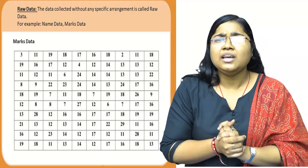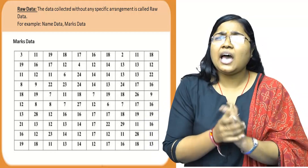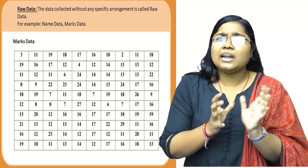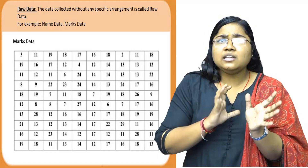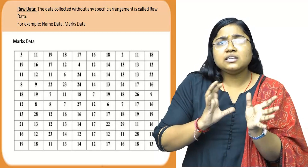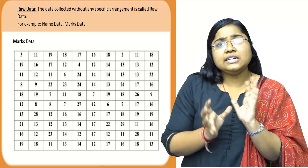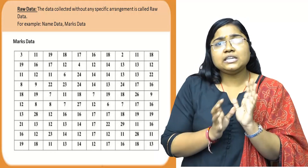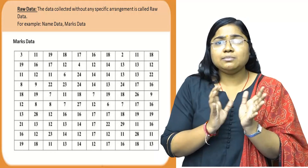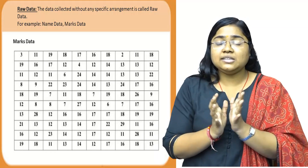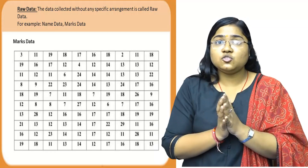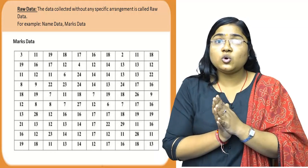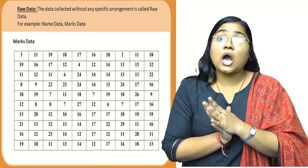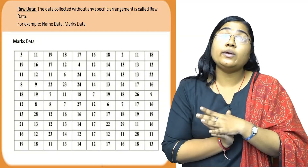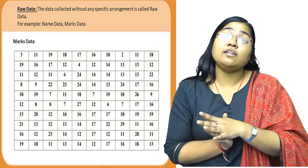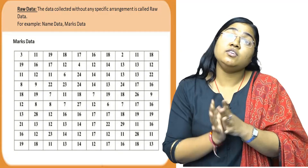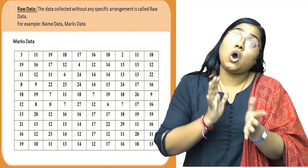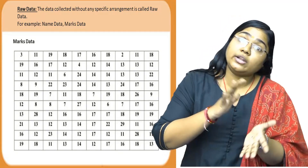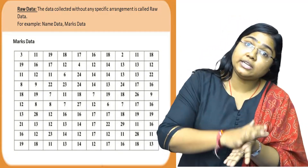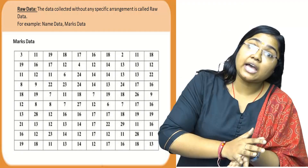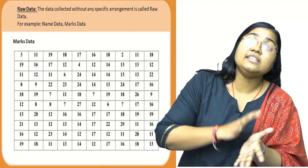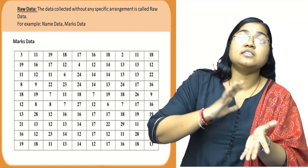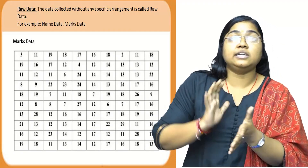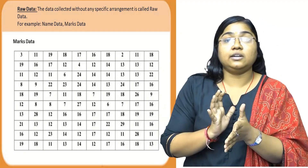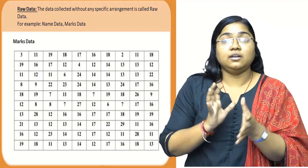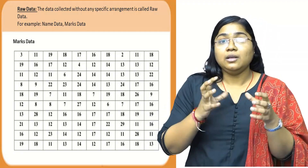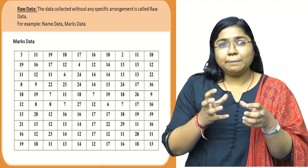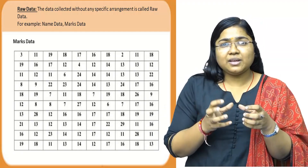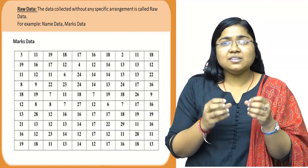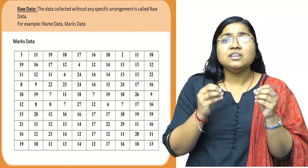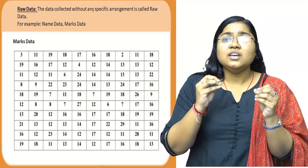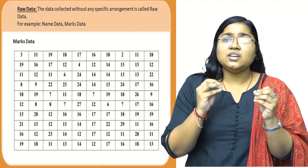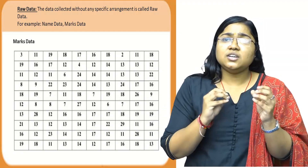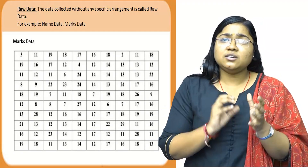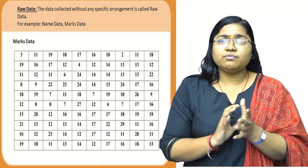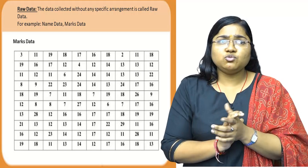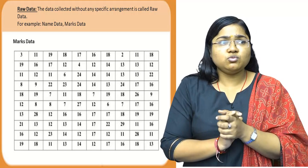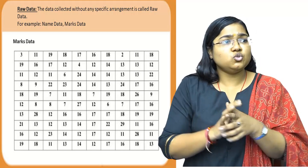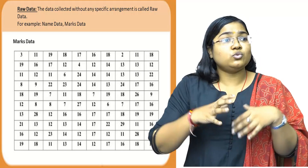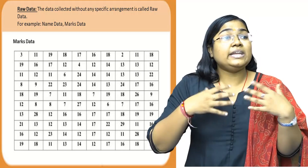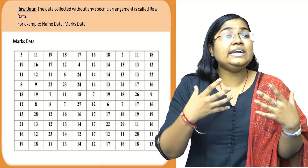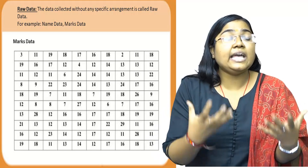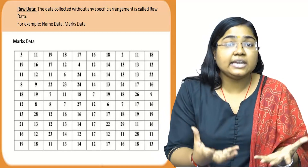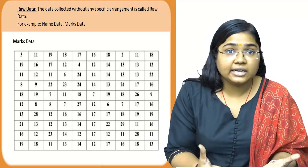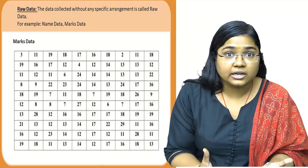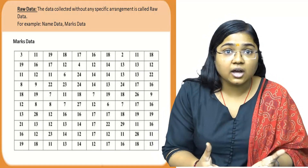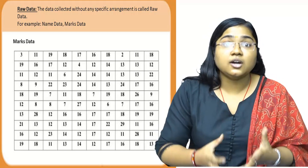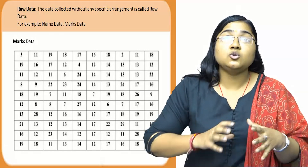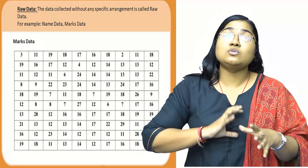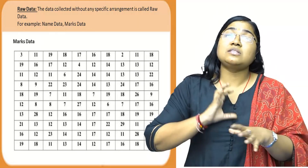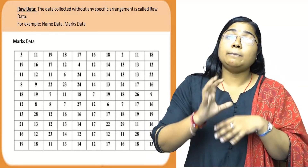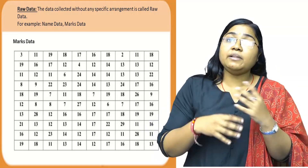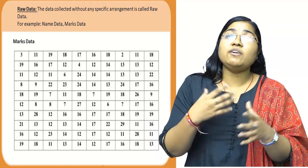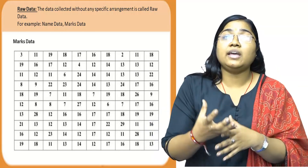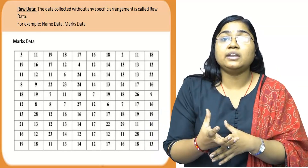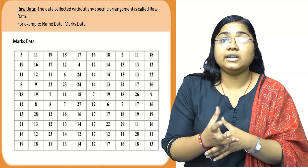data. Handle the data means to how can we organize the data, because to read any data,